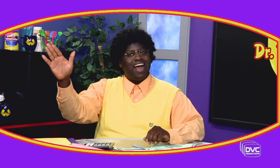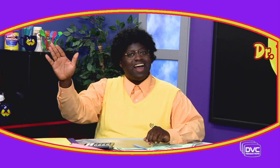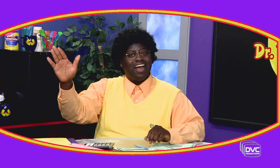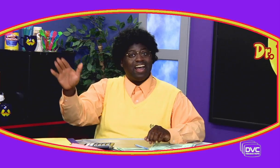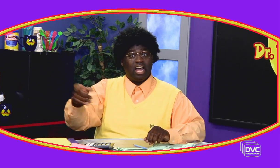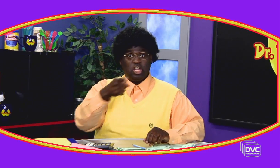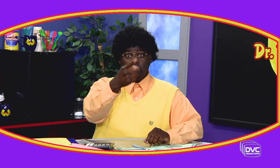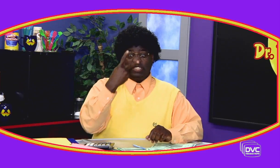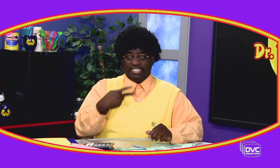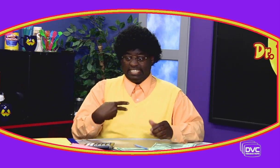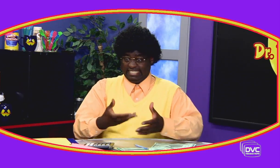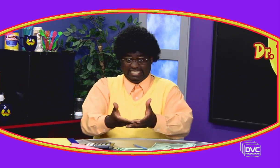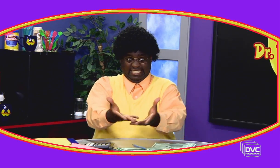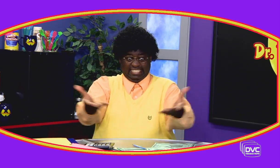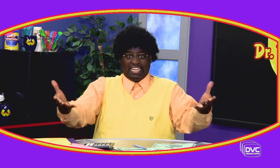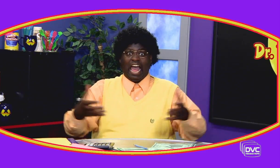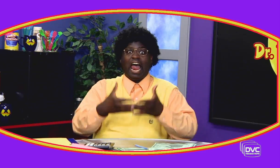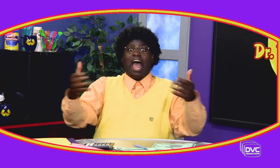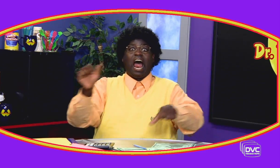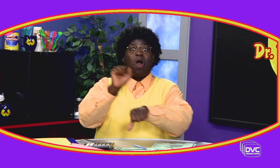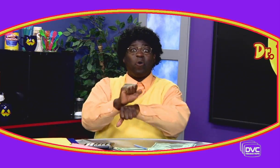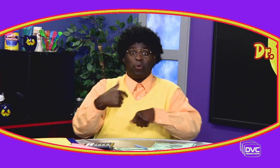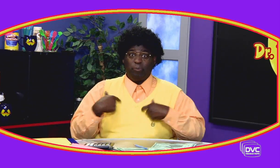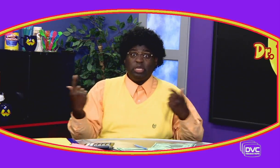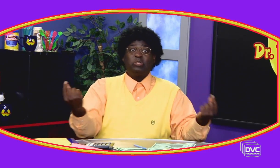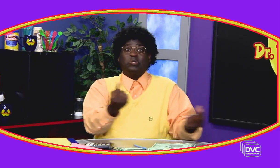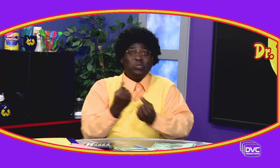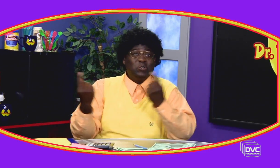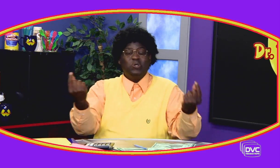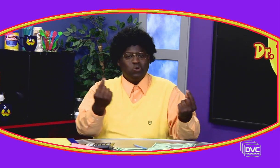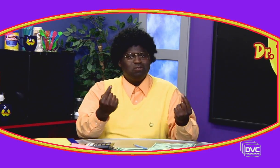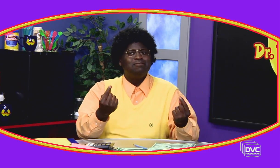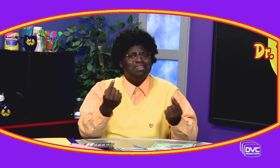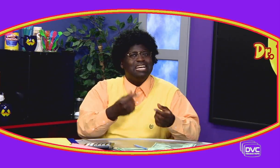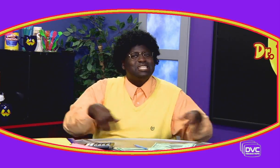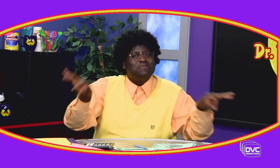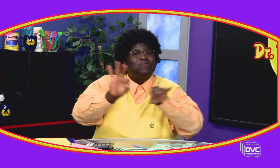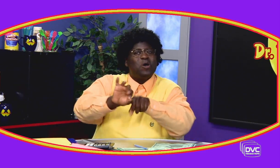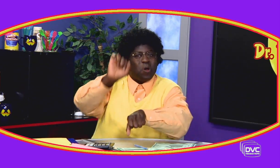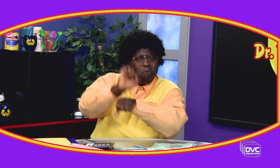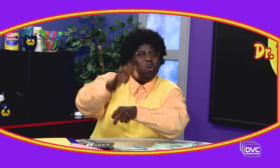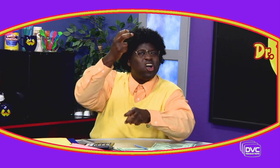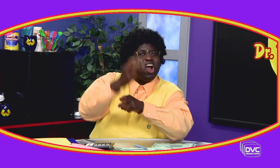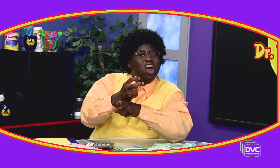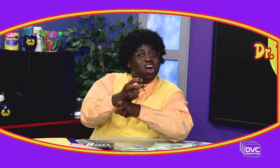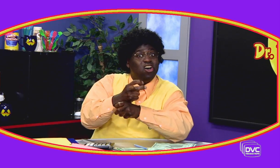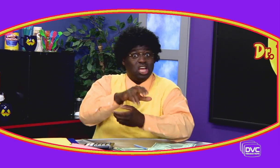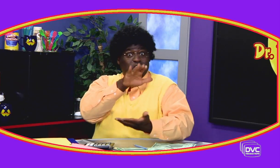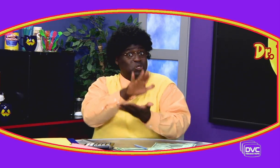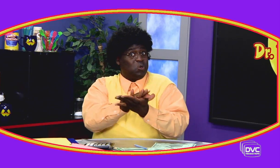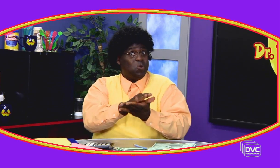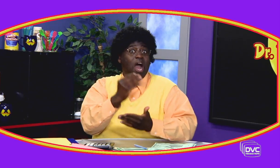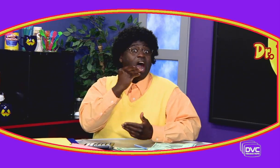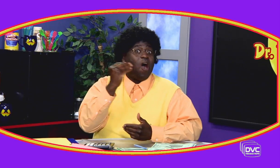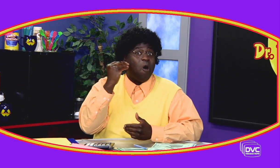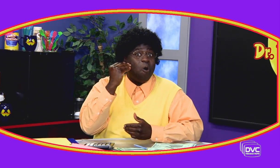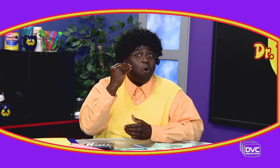Hi there. You see all this? I have a lot to do. It's important to work hard at school, at home, at